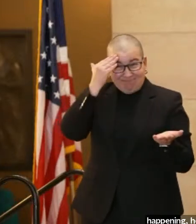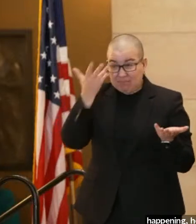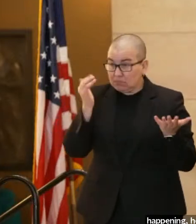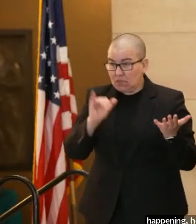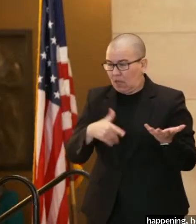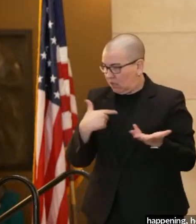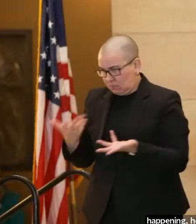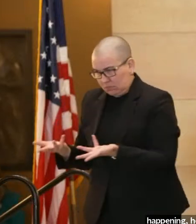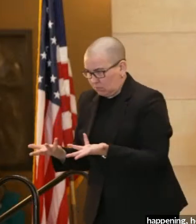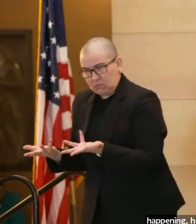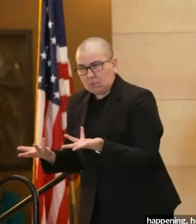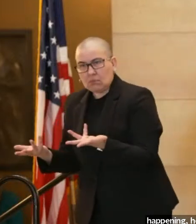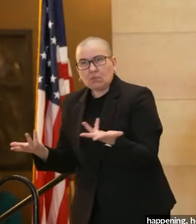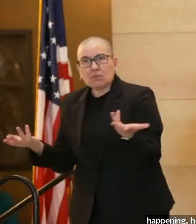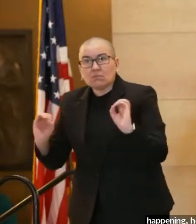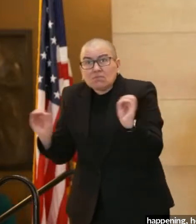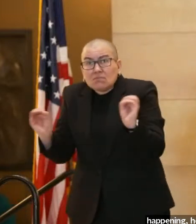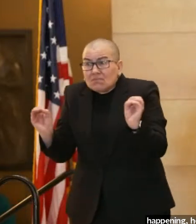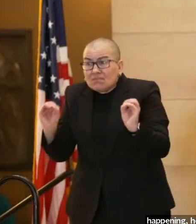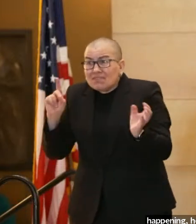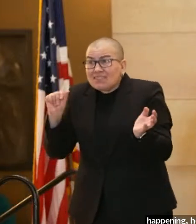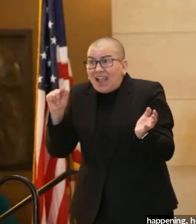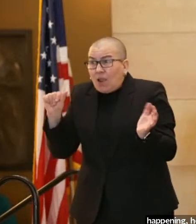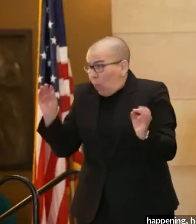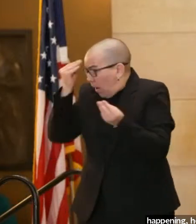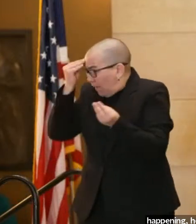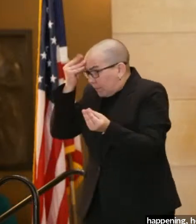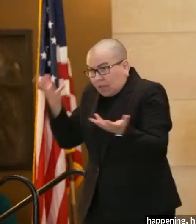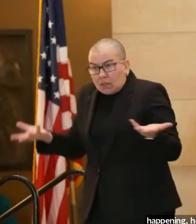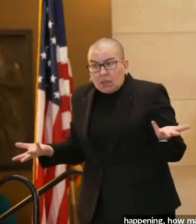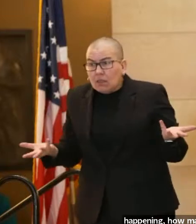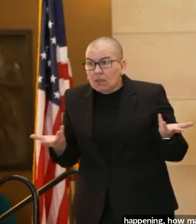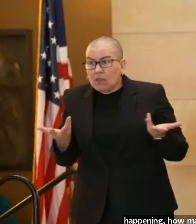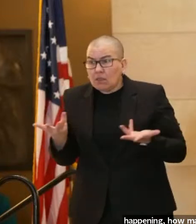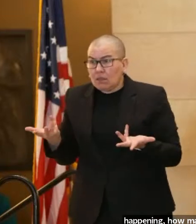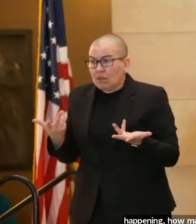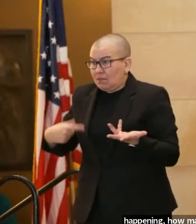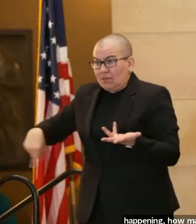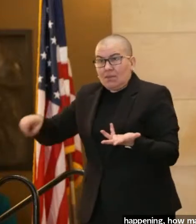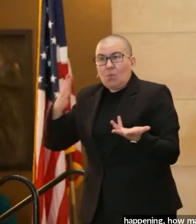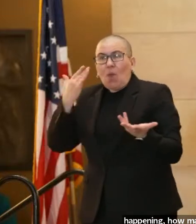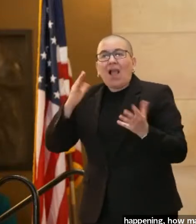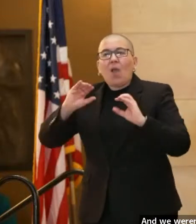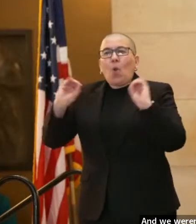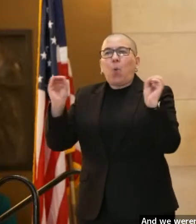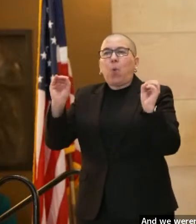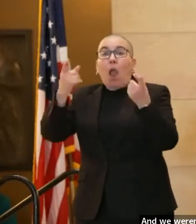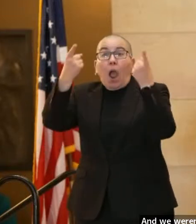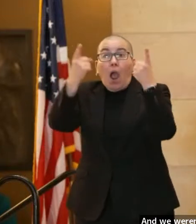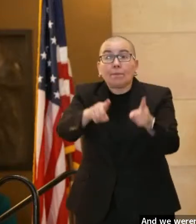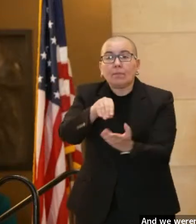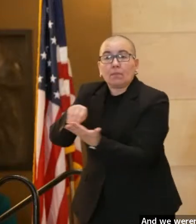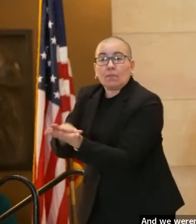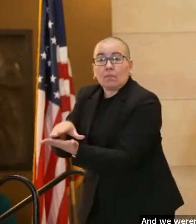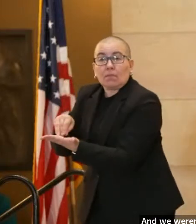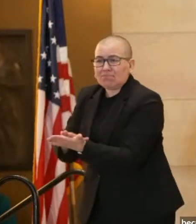we weren't able to give them that information because it was never available. And if it was collected, it was